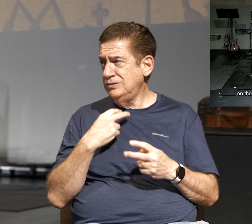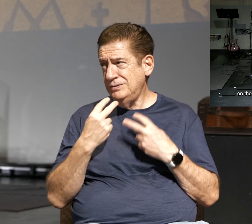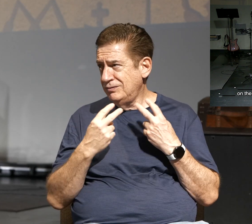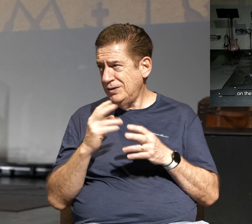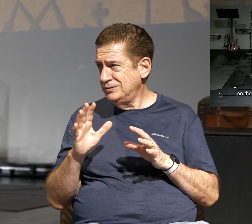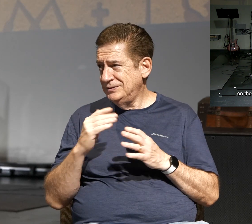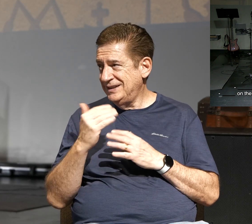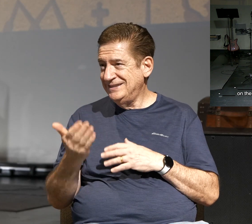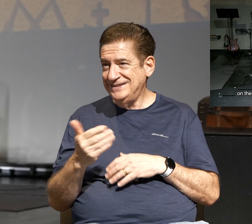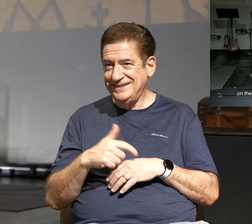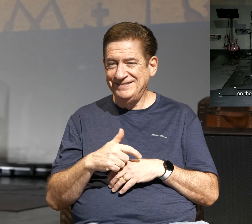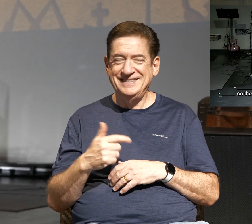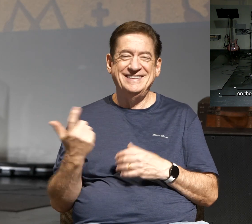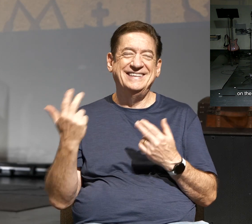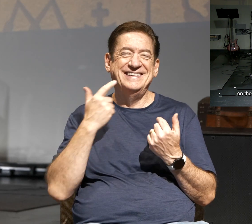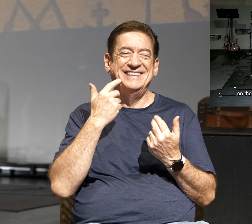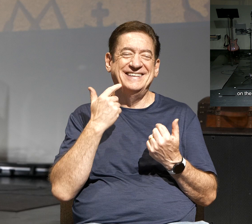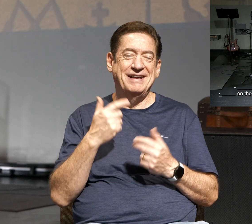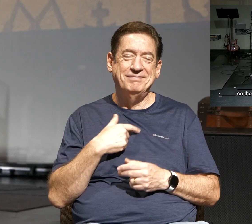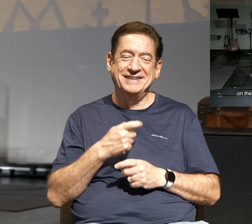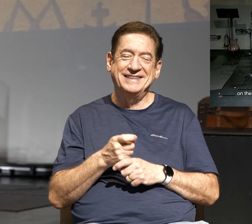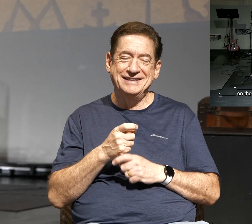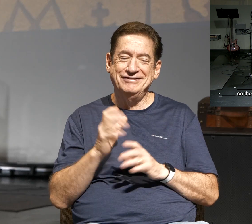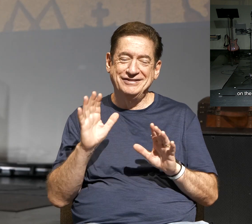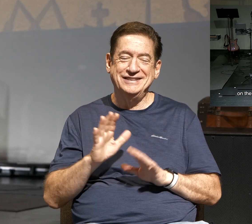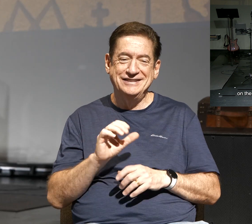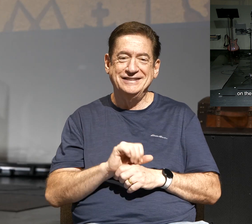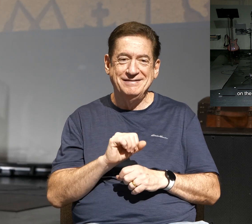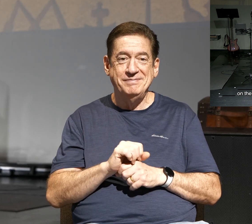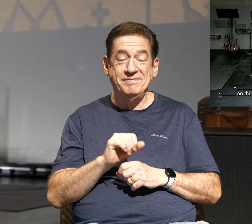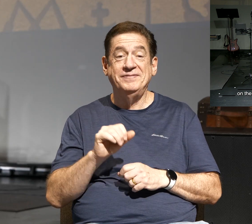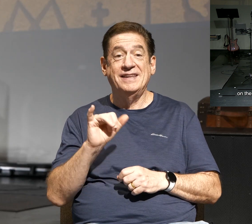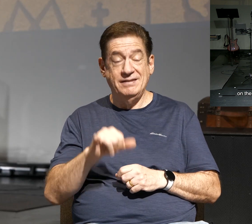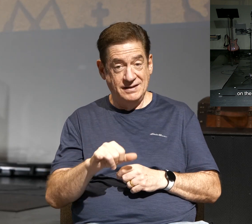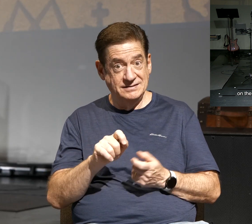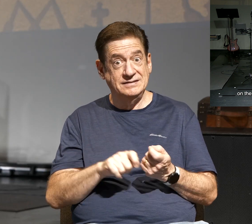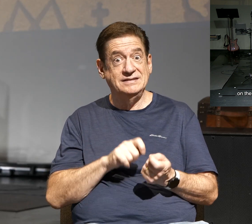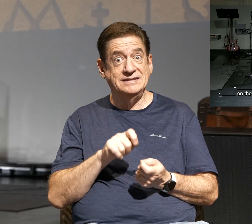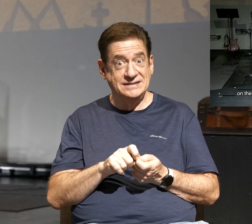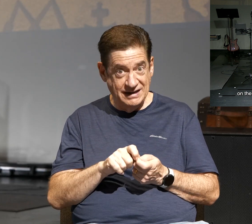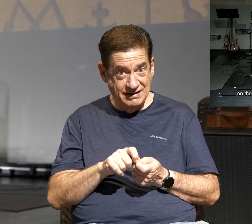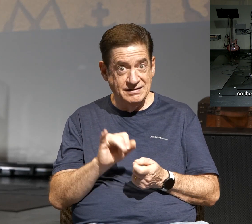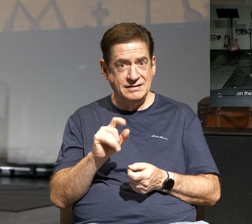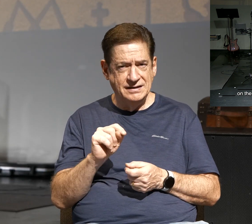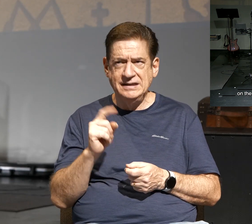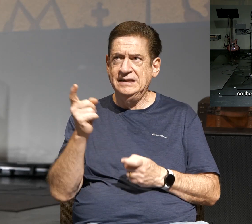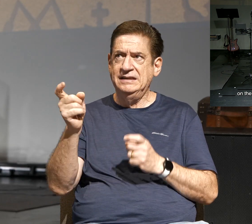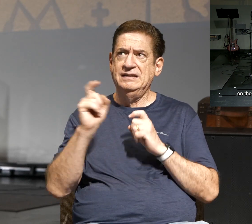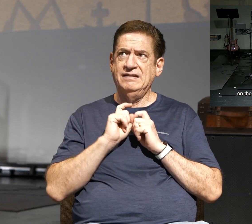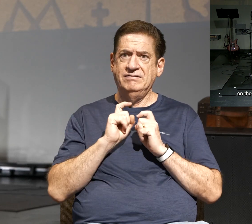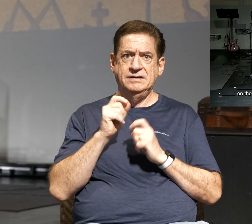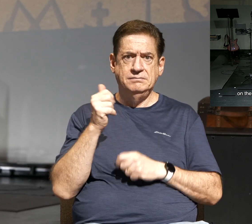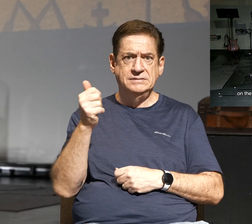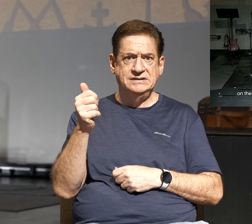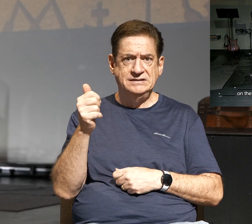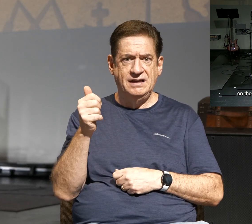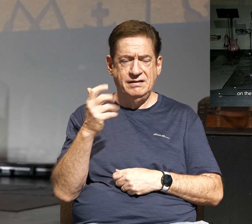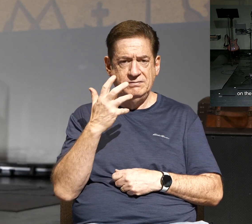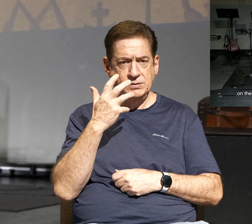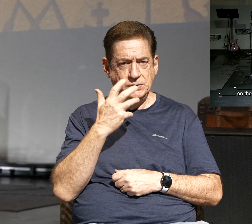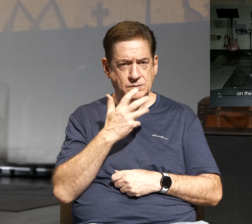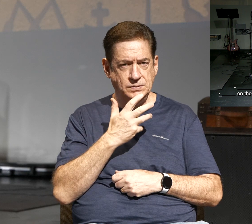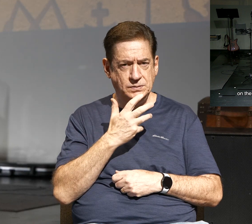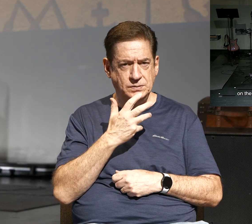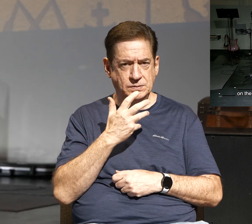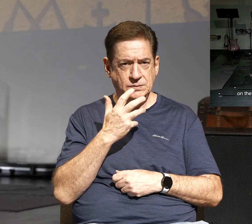time. I'm just kidding you. Great job. That's exactly it. He's given. Now think about this. He's given us himself.